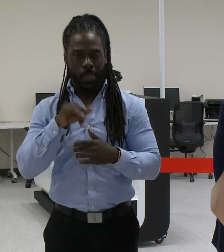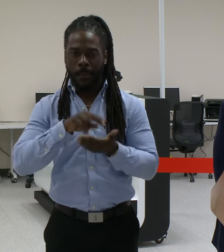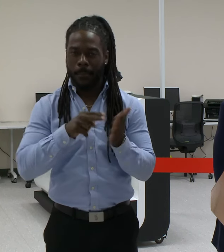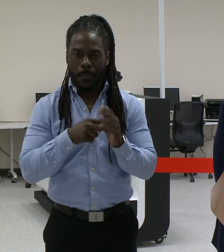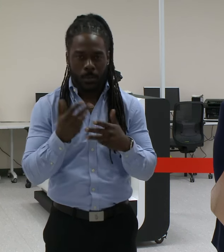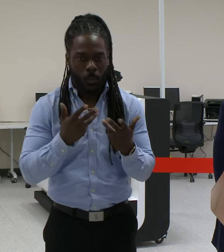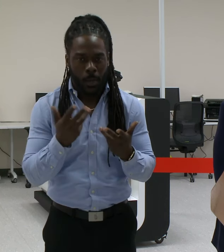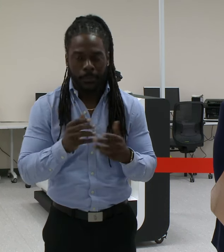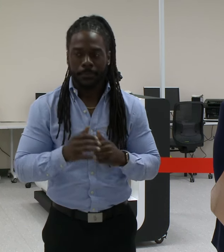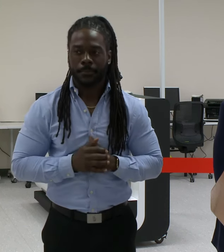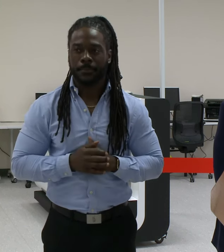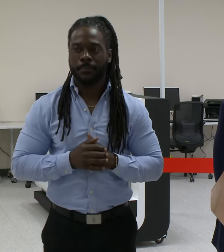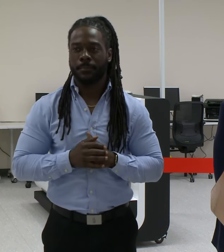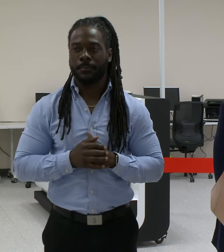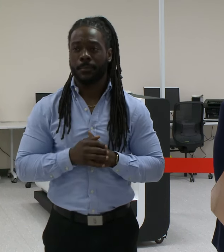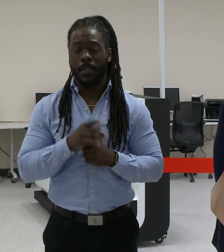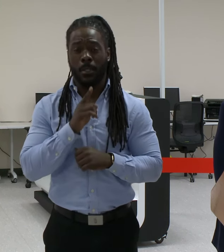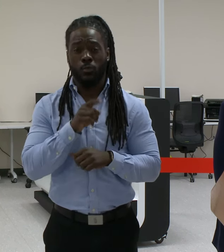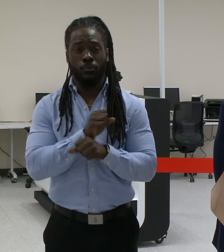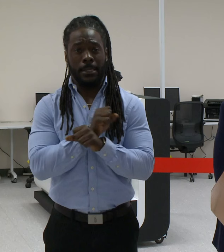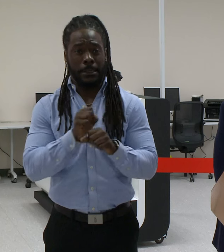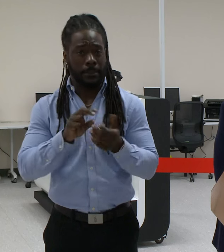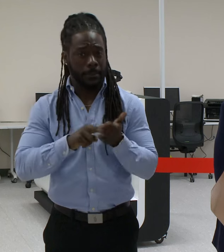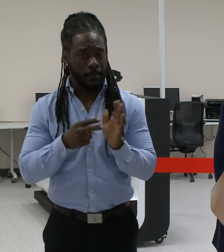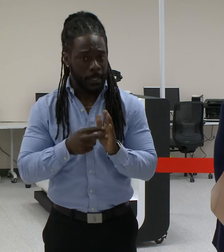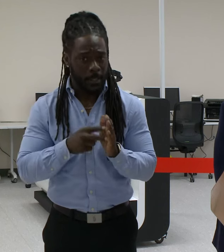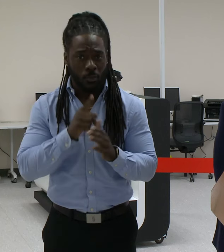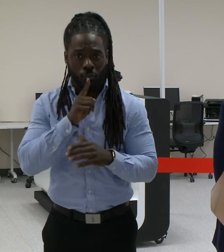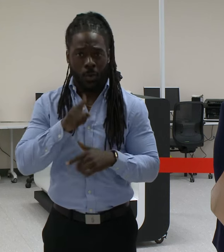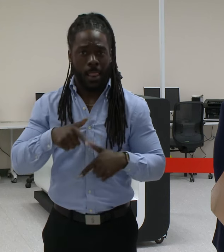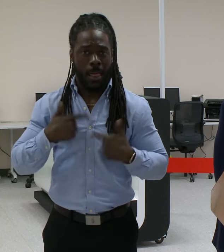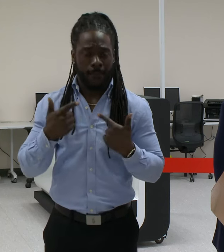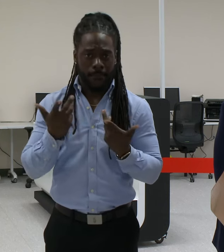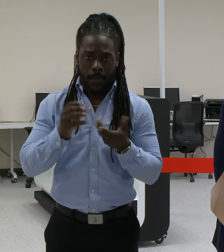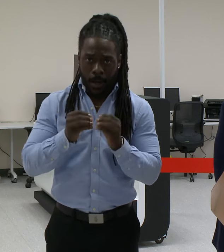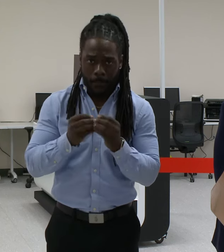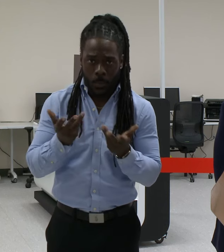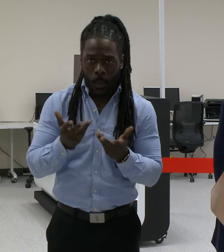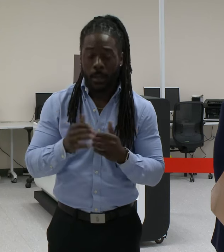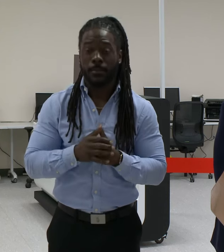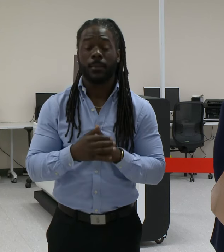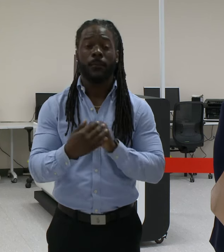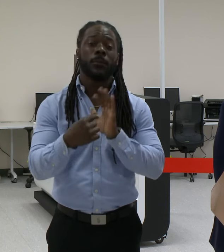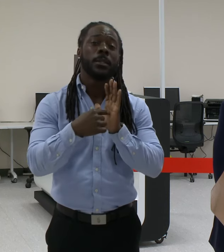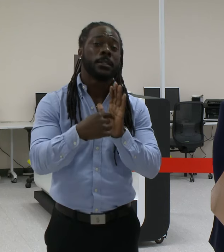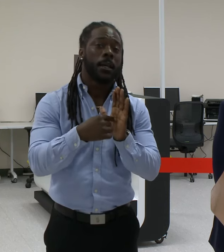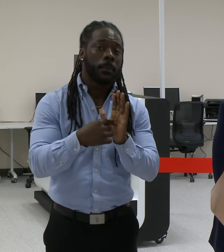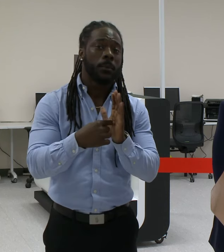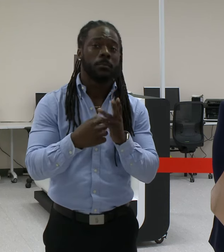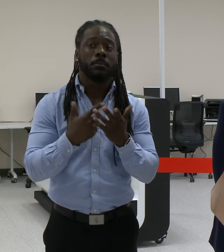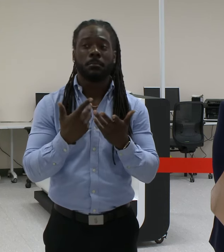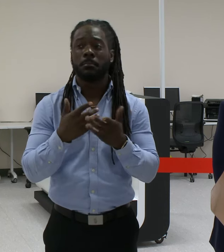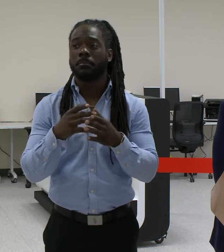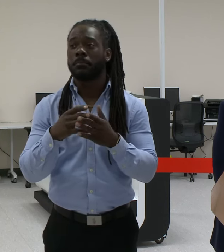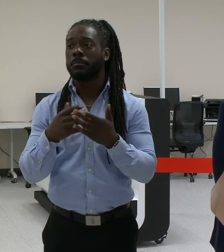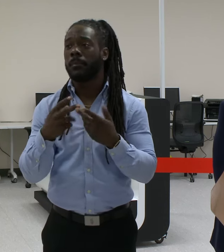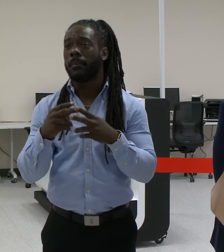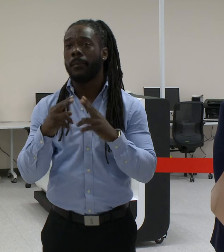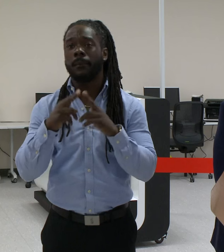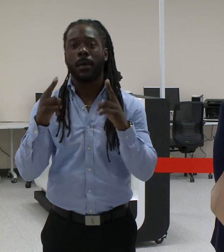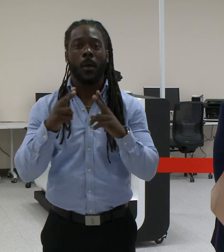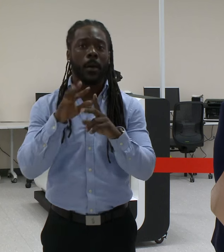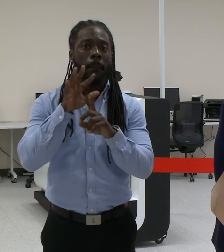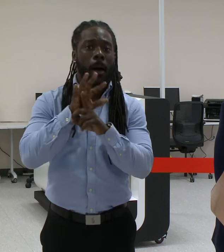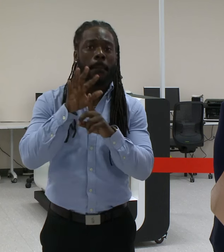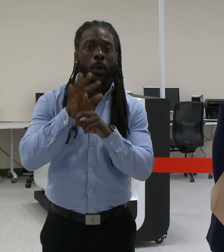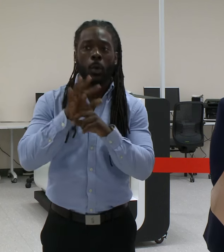actually in actuality and in real life? So we'll take an example of a very popular set of